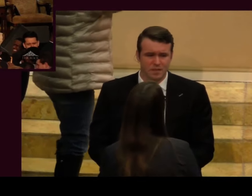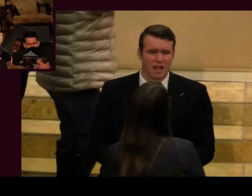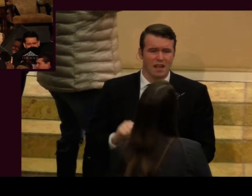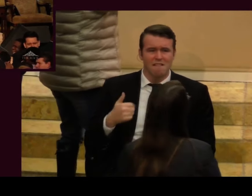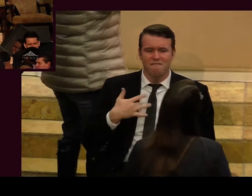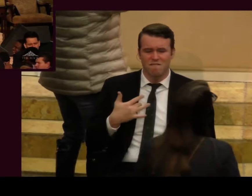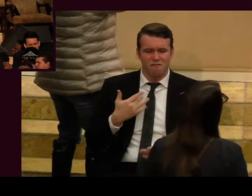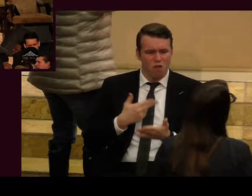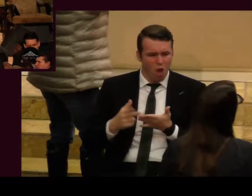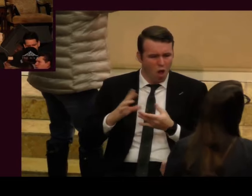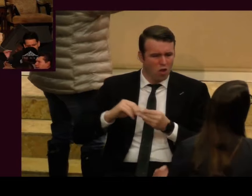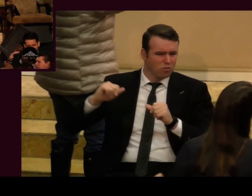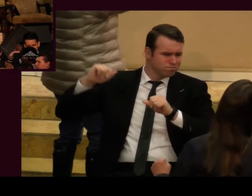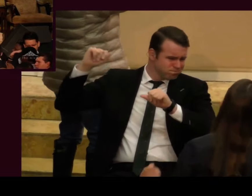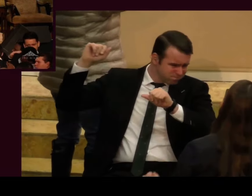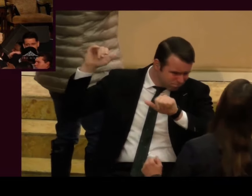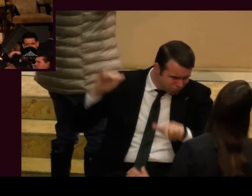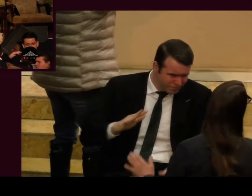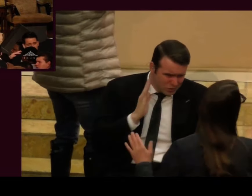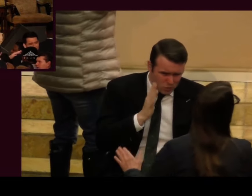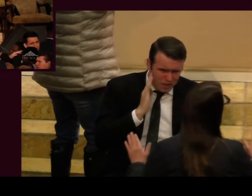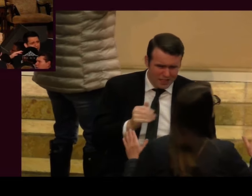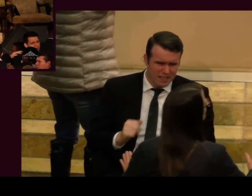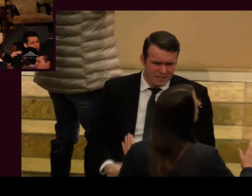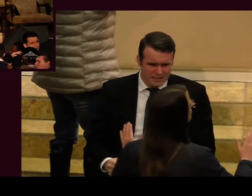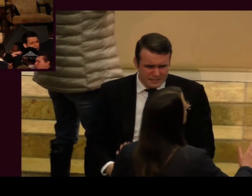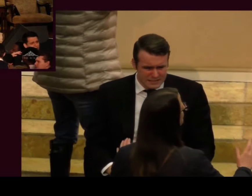Come on, another wave of the Holy Ghost is about to come.